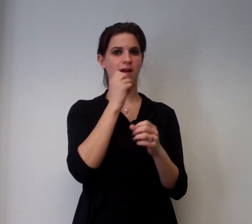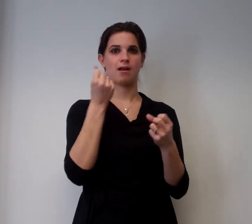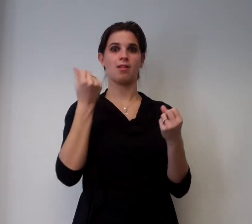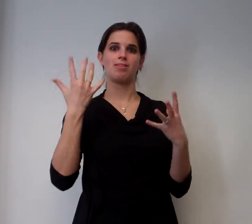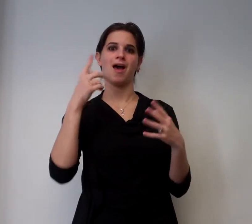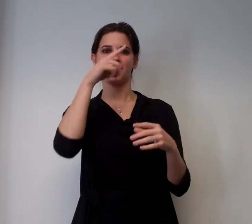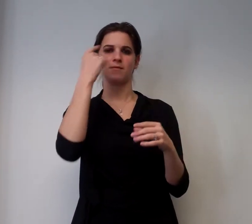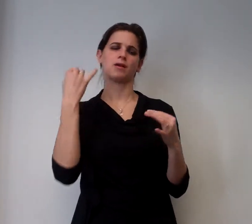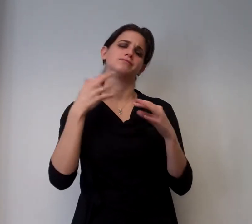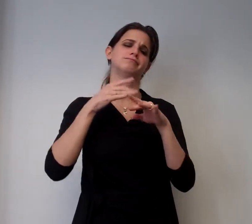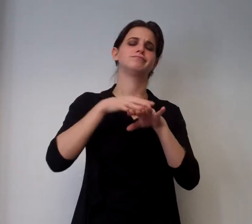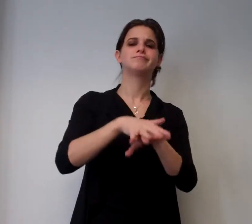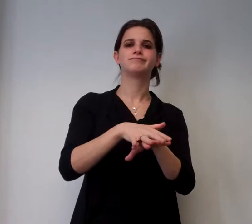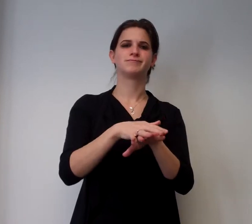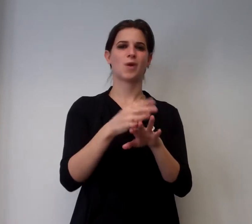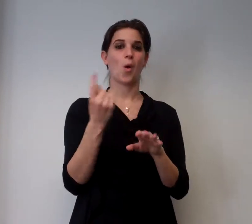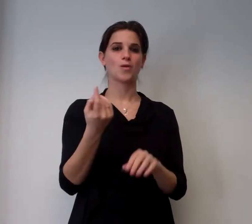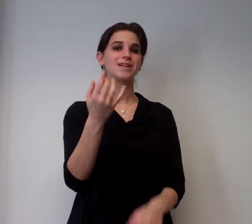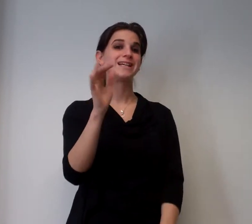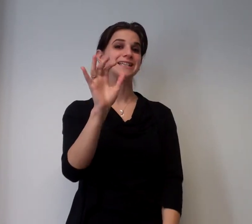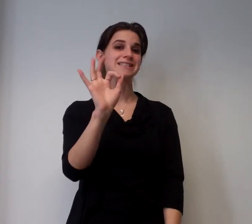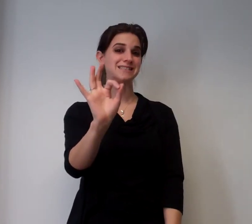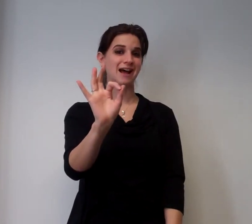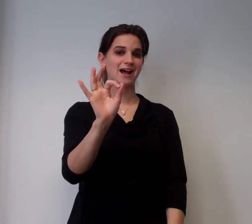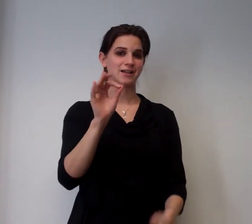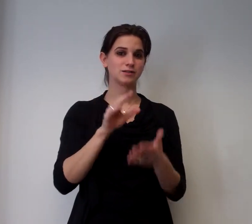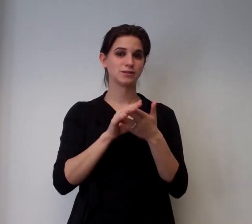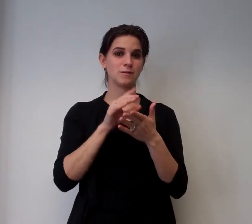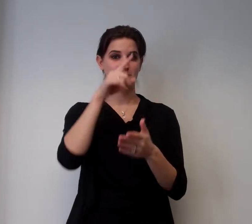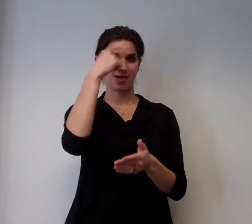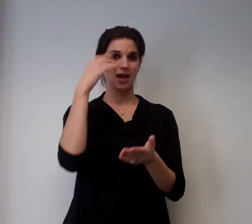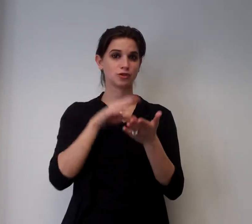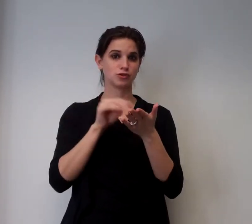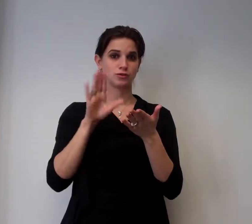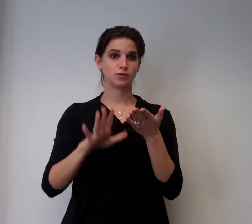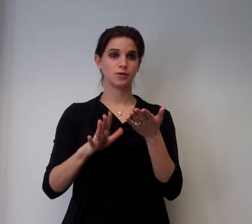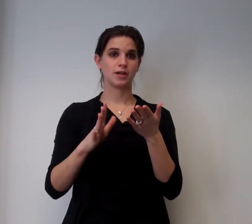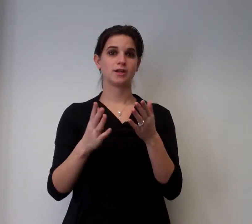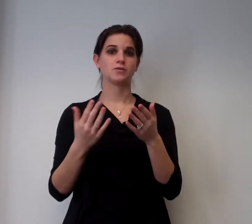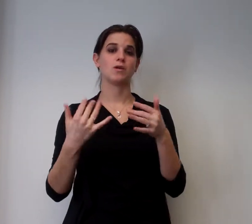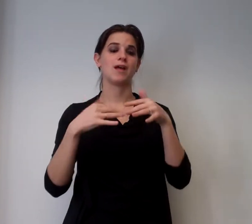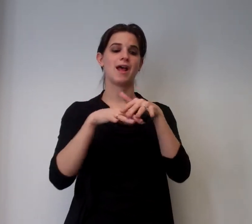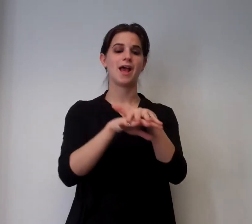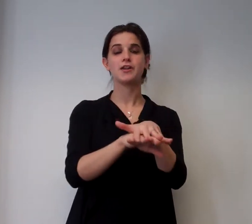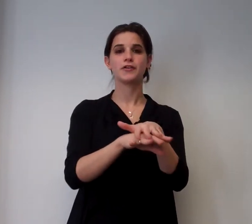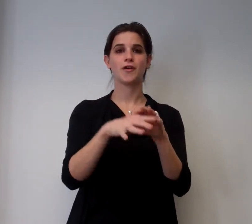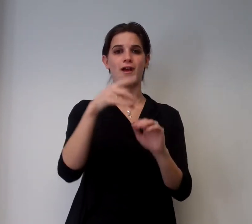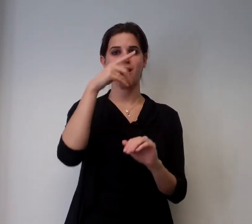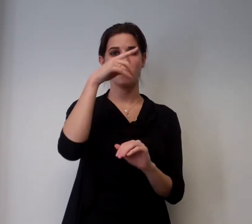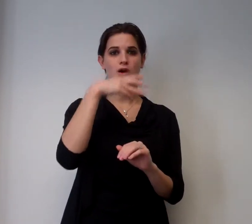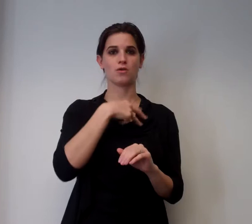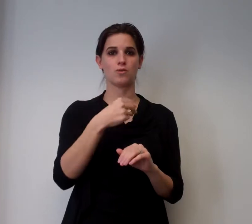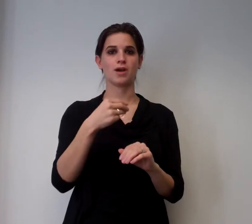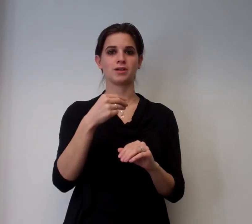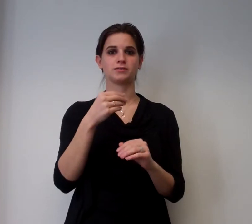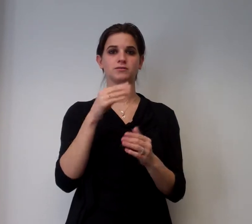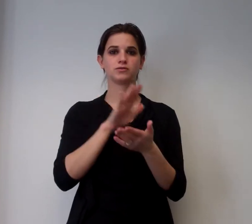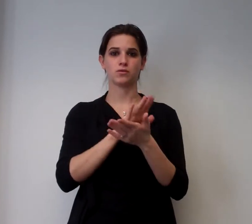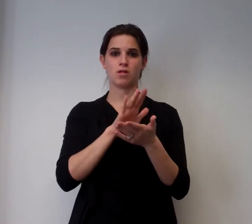Only 9 black students were going to be sent to an all-white school. That was the first step in integration in Little Rock. Angela. They had